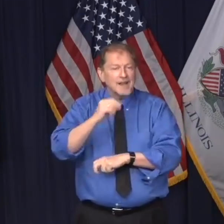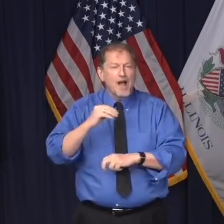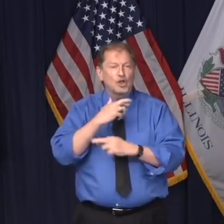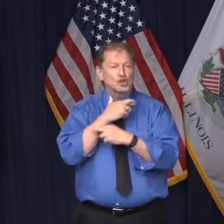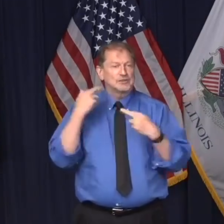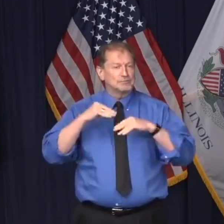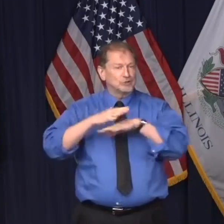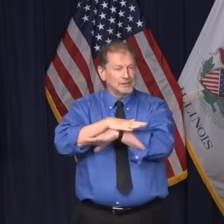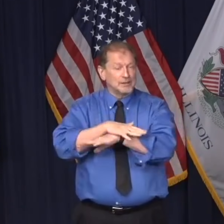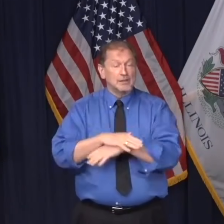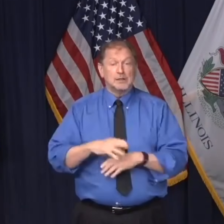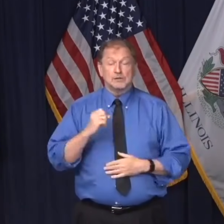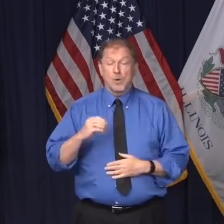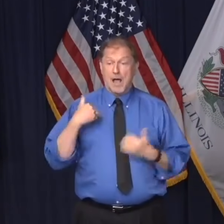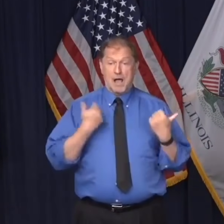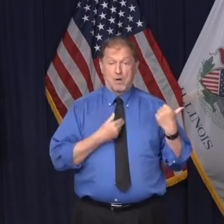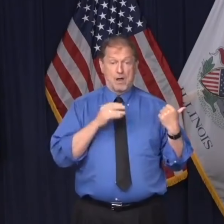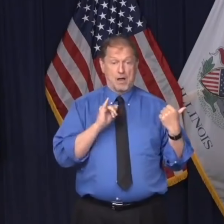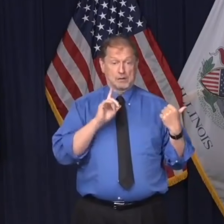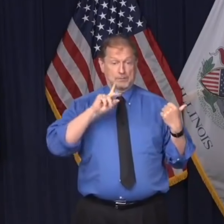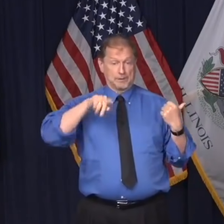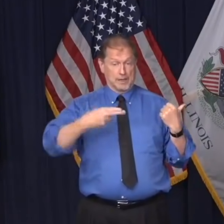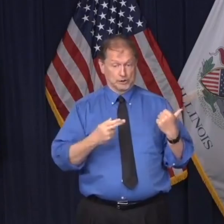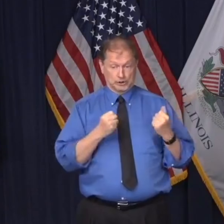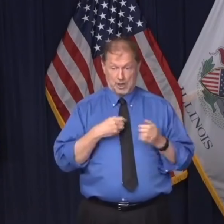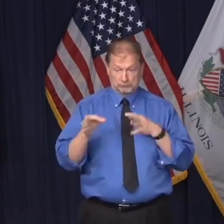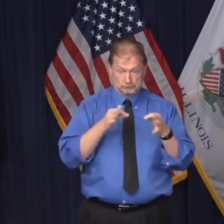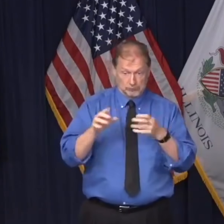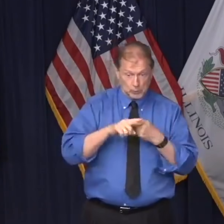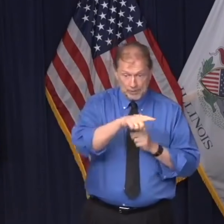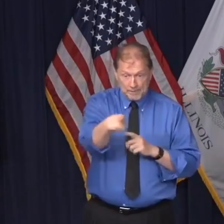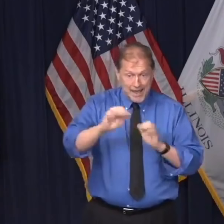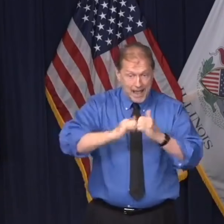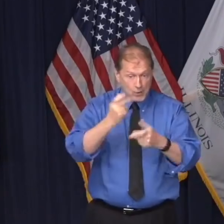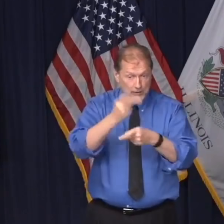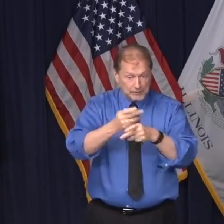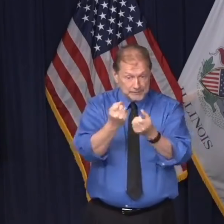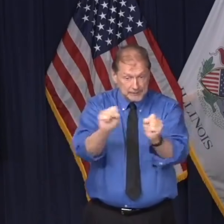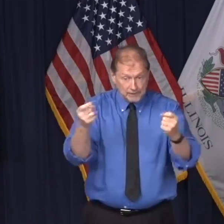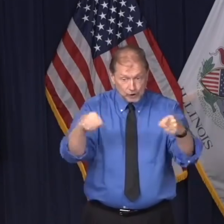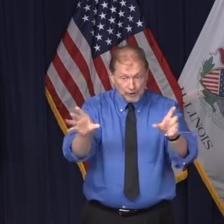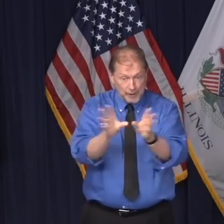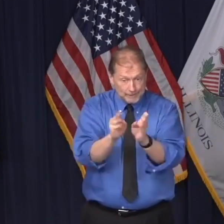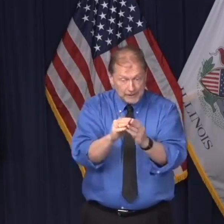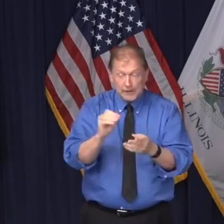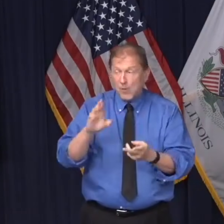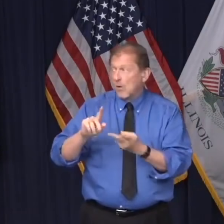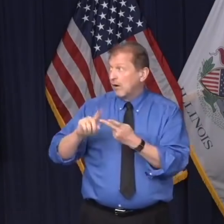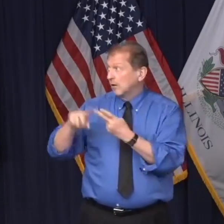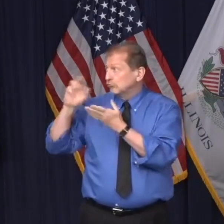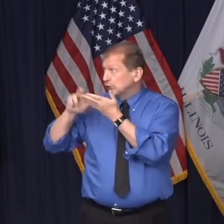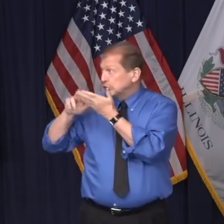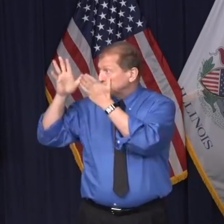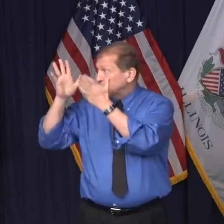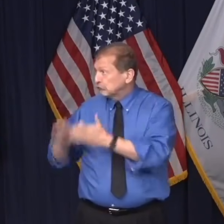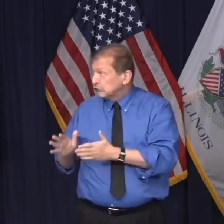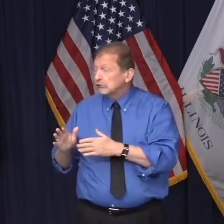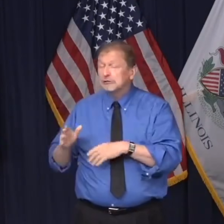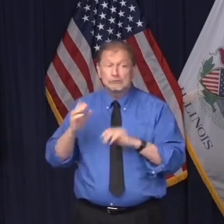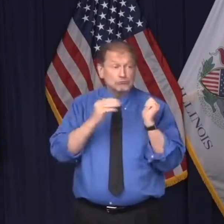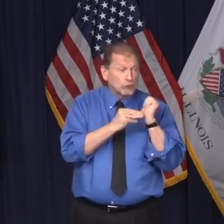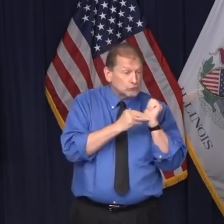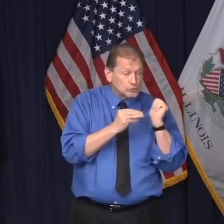may want to get guidance from our IDPH or from epidemiologists, well-regarded epidemiologists in the